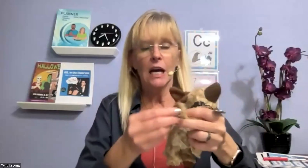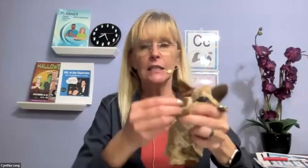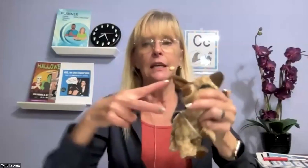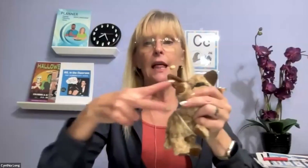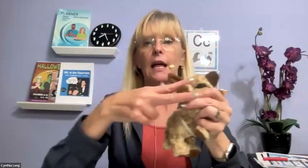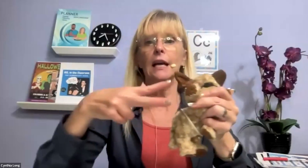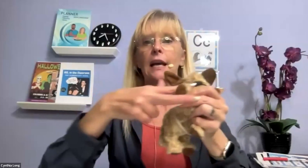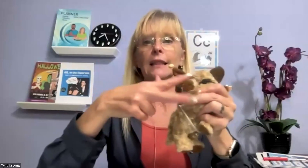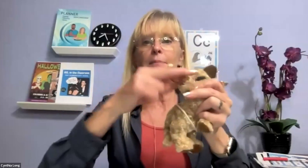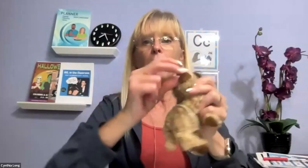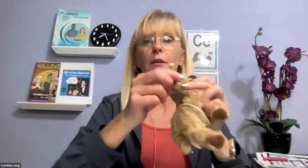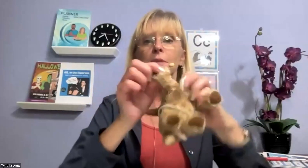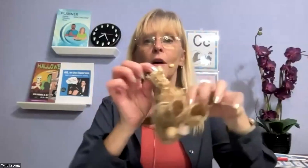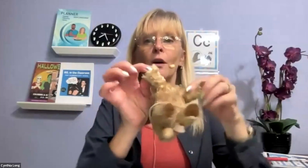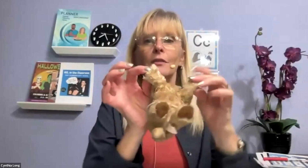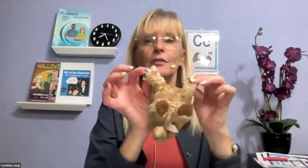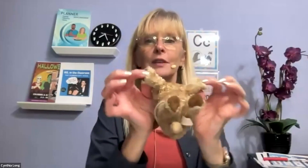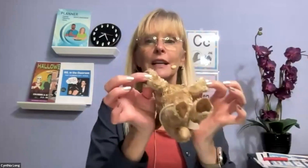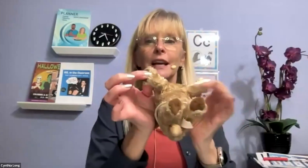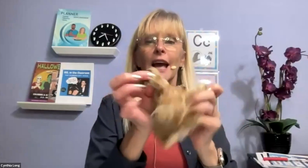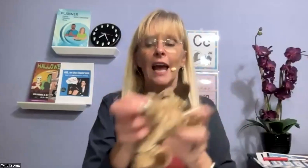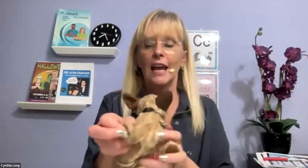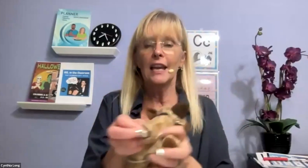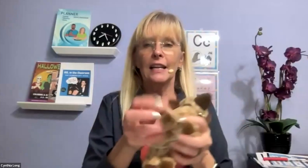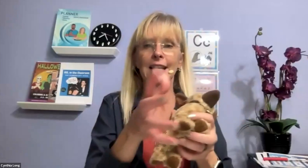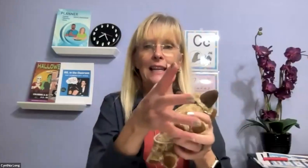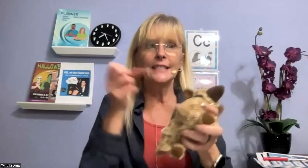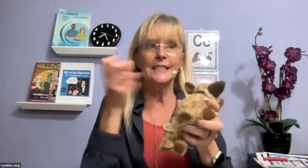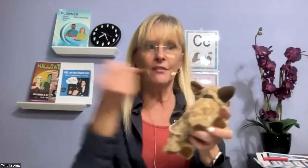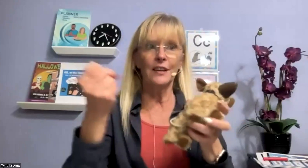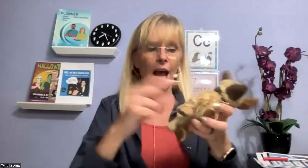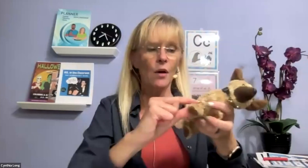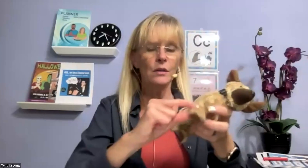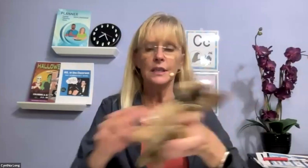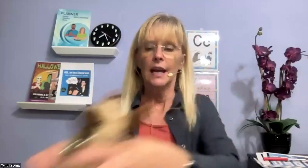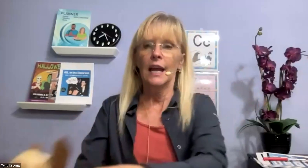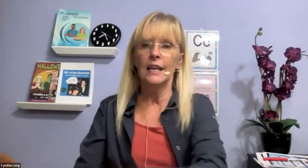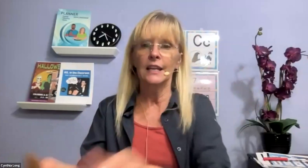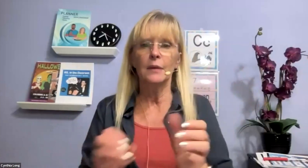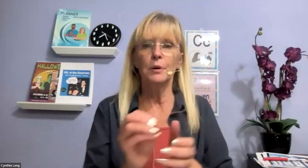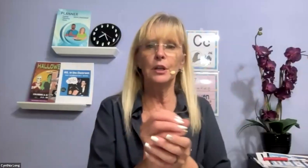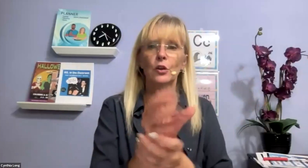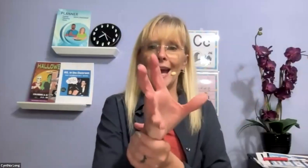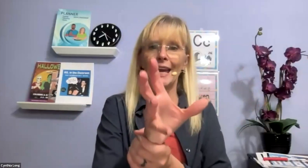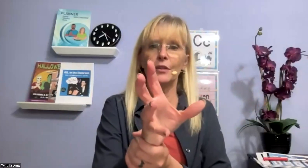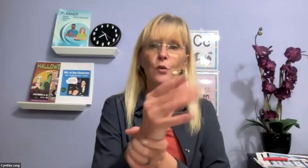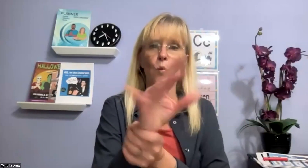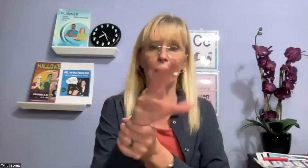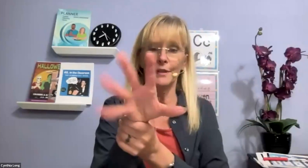cut the bottoms off and take the stuffing out and end up putting your hand through one of